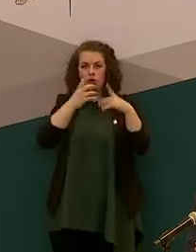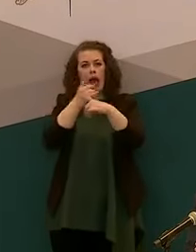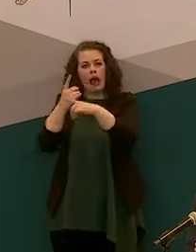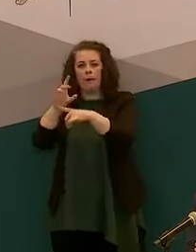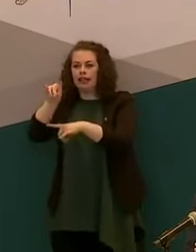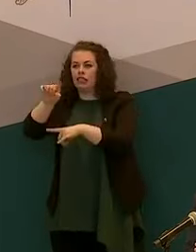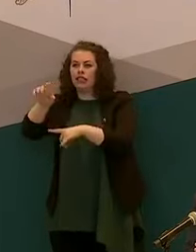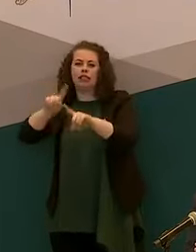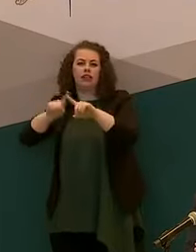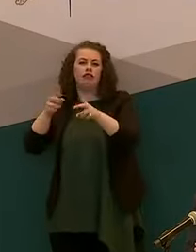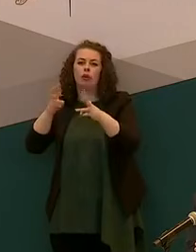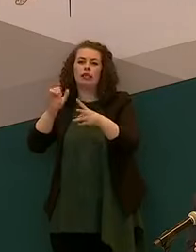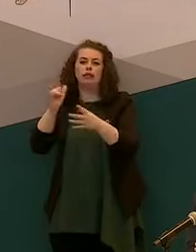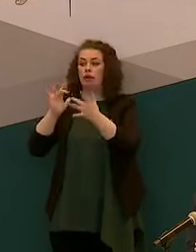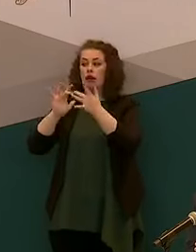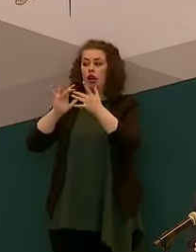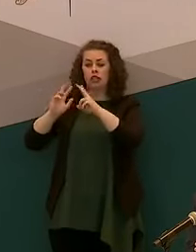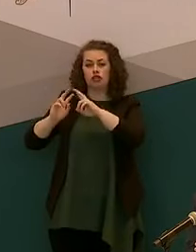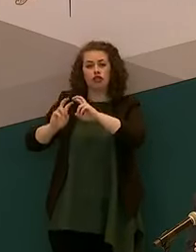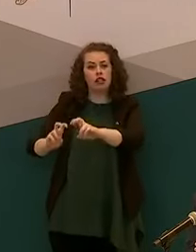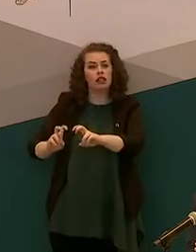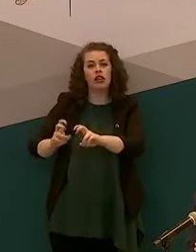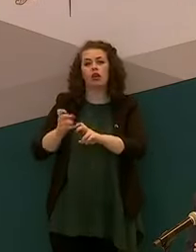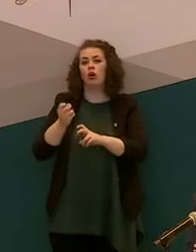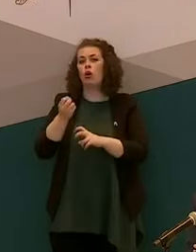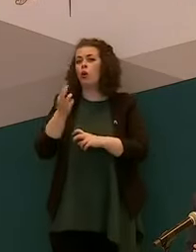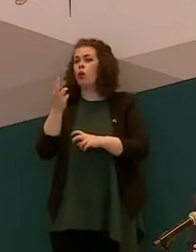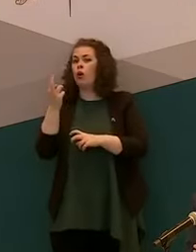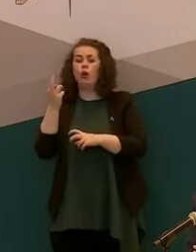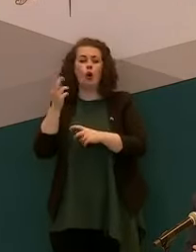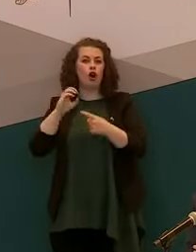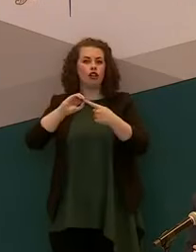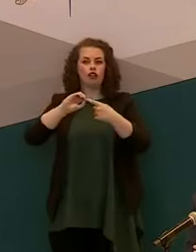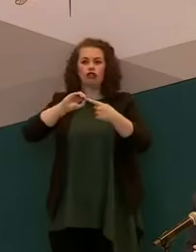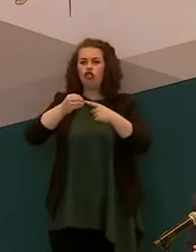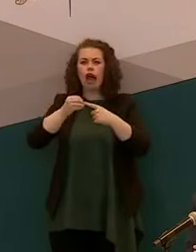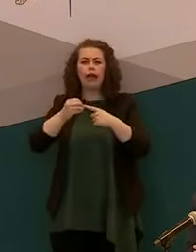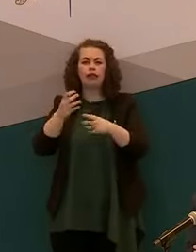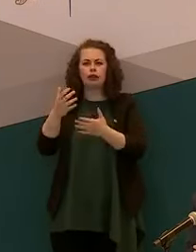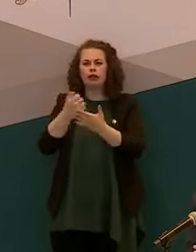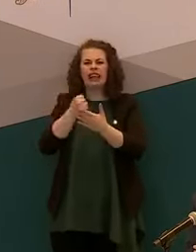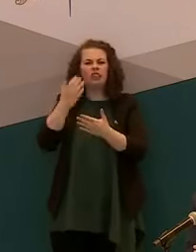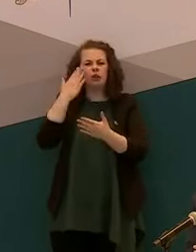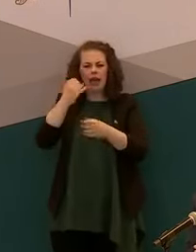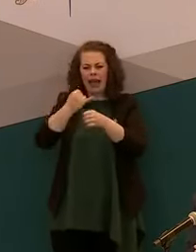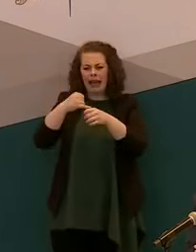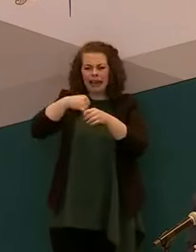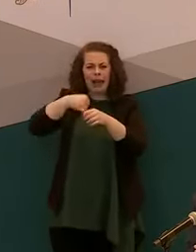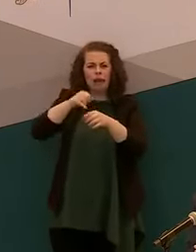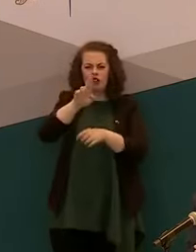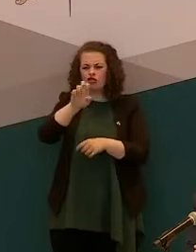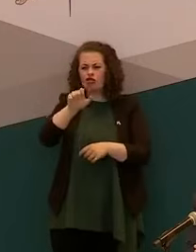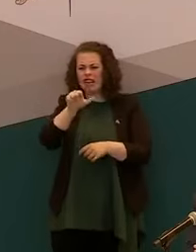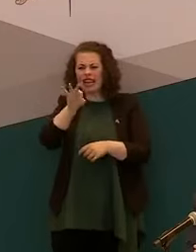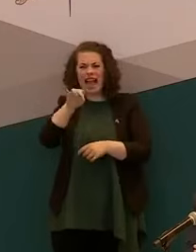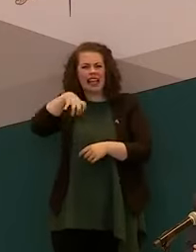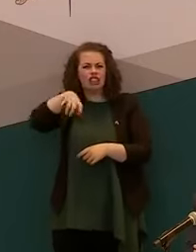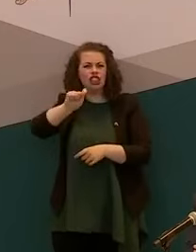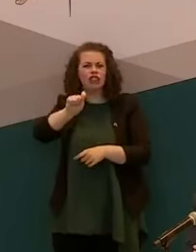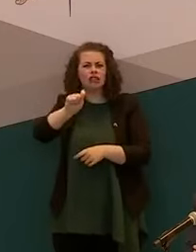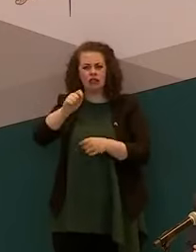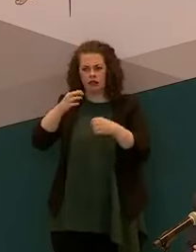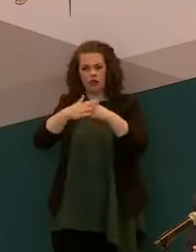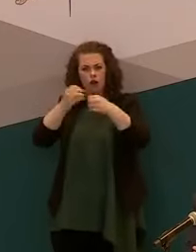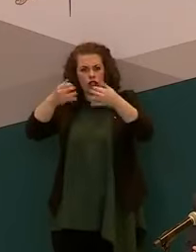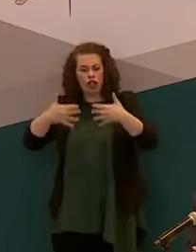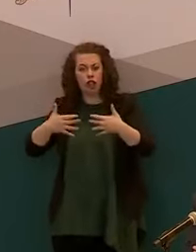our contact tracing capacity or helping with the effort to try and get reagent and the challenge we've had to overcome in relation to some of those things and some of the other